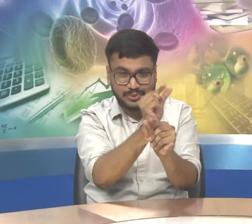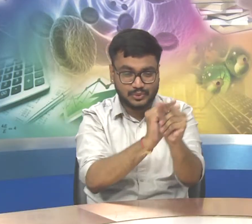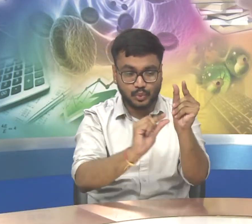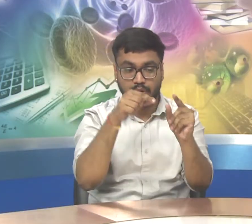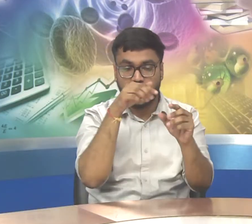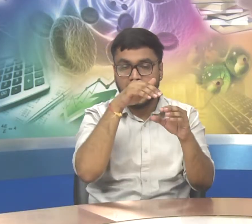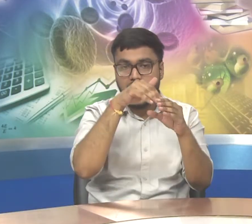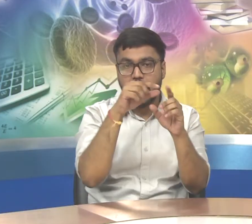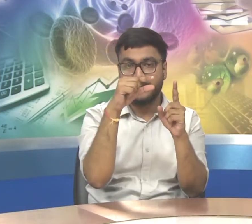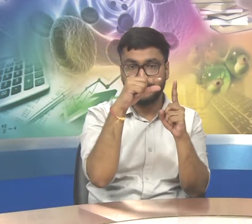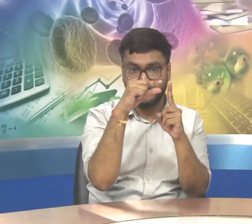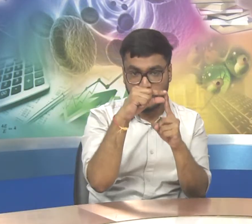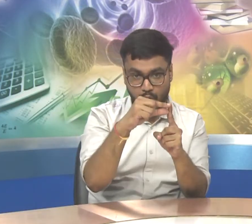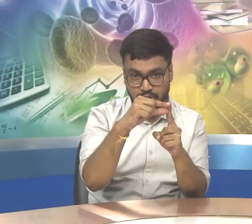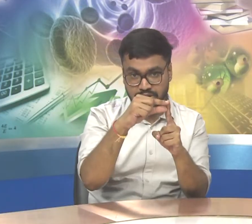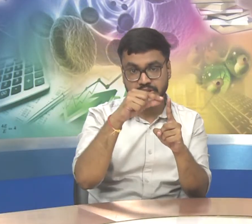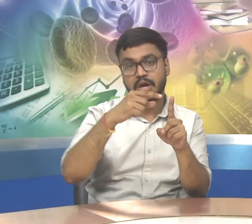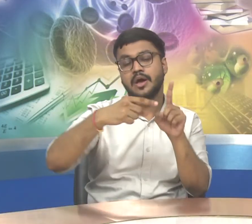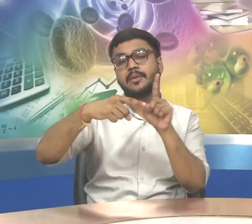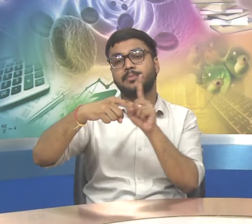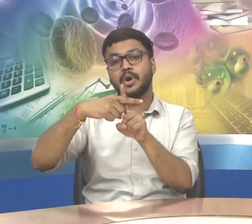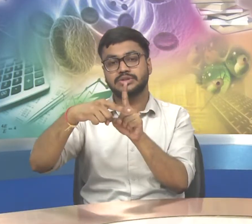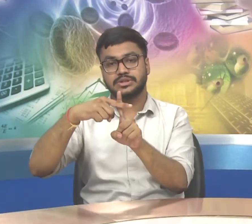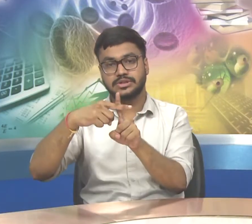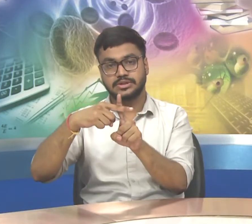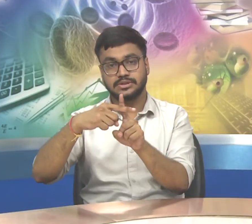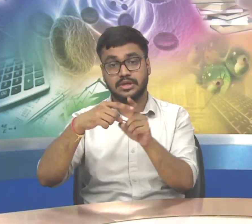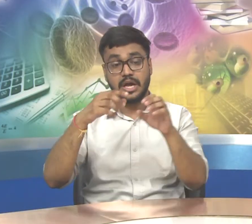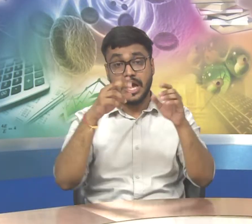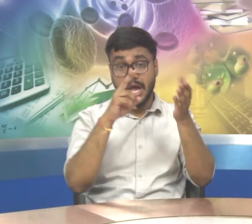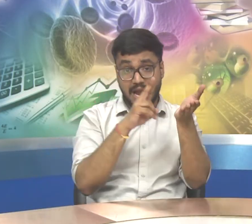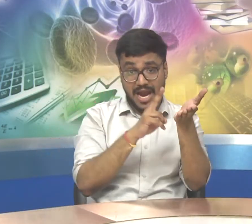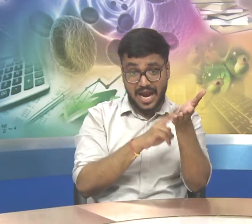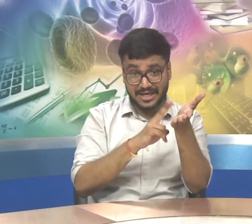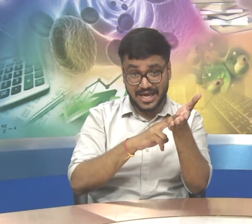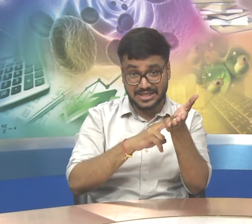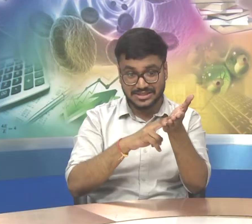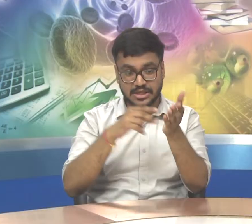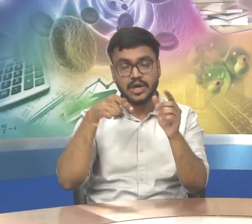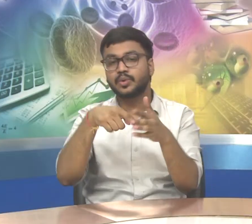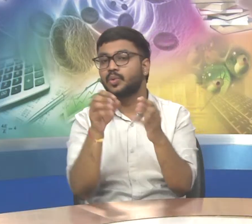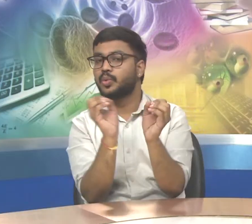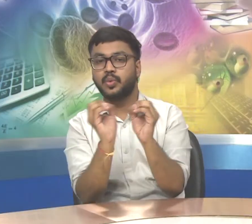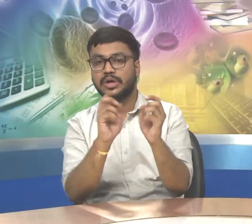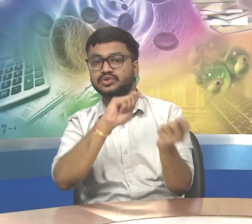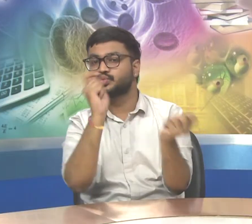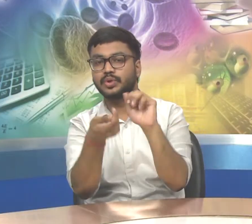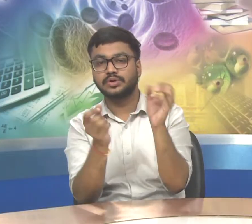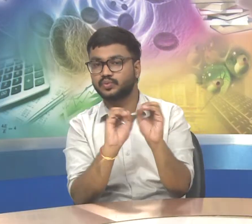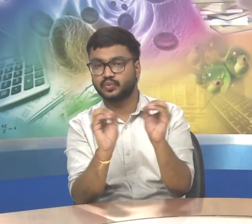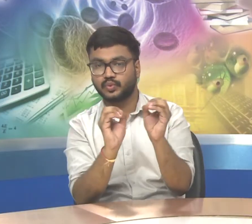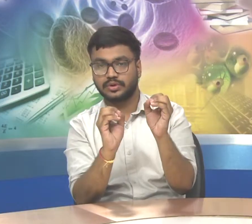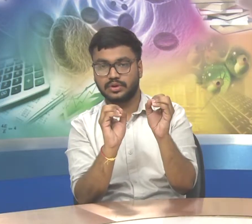It contains two charges, which is positive and negative, also called protons